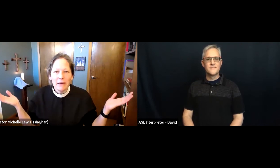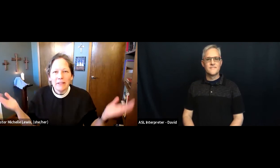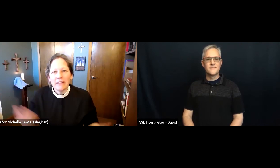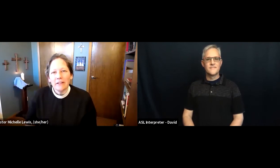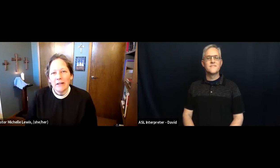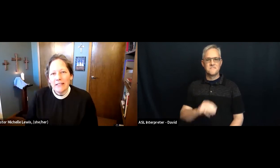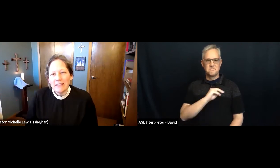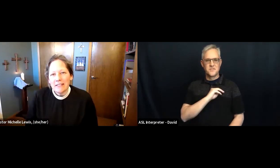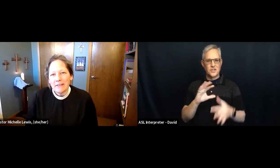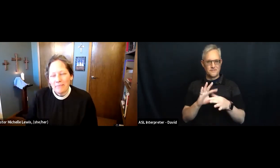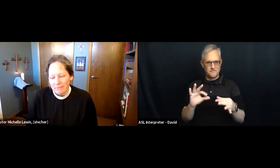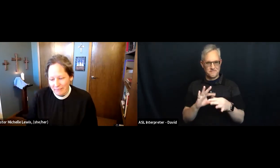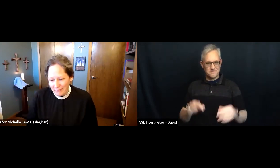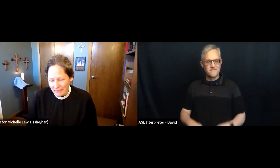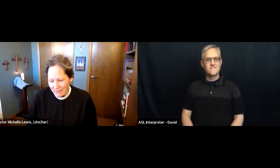My family in Christ,